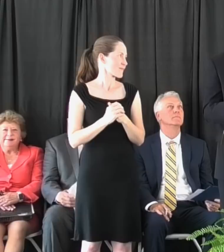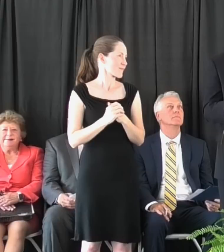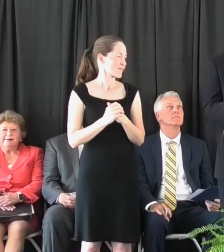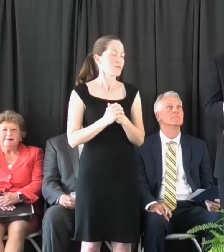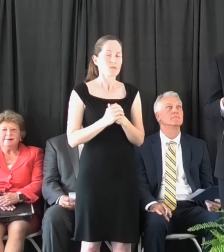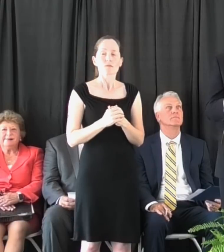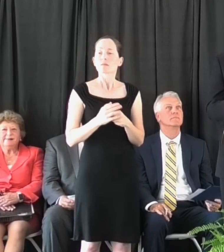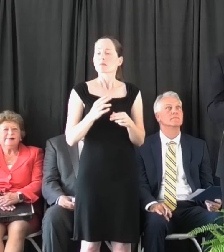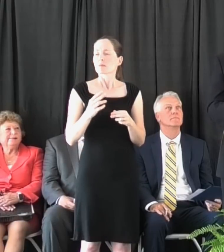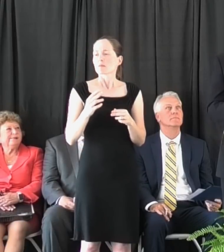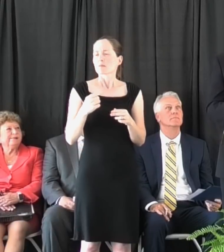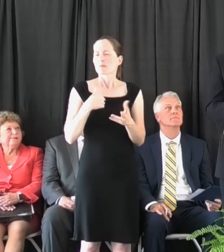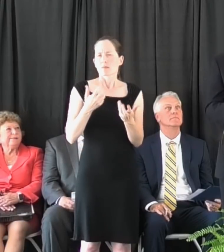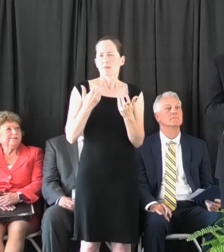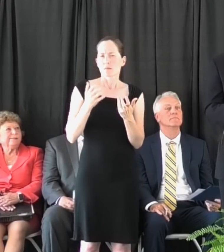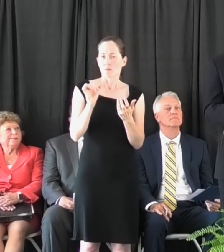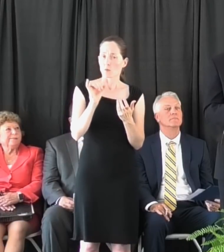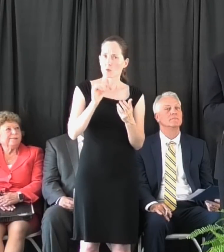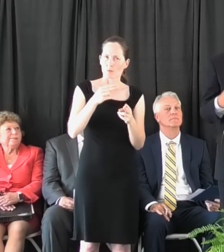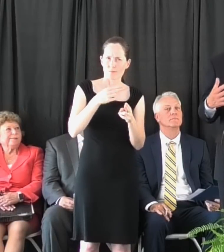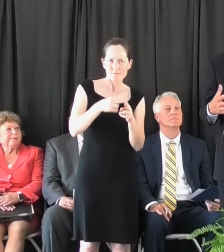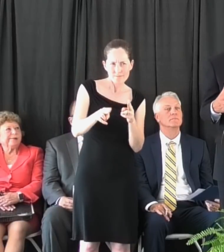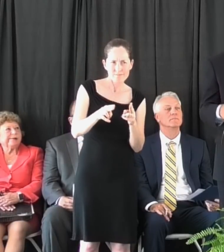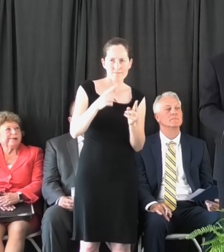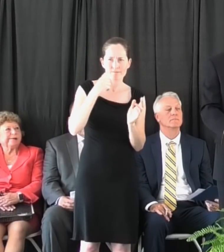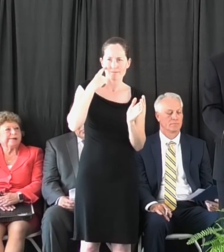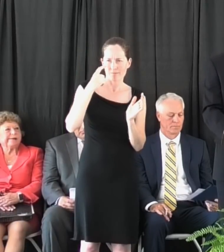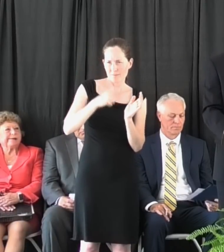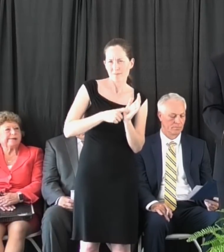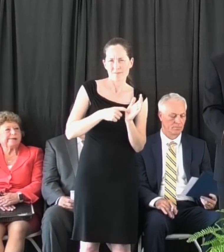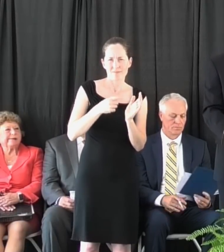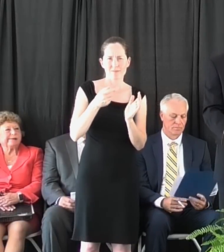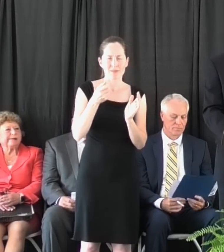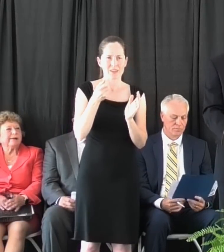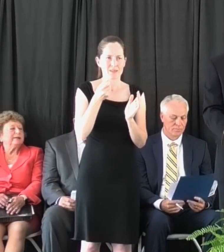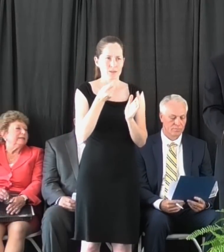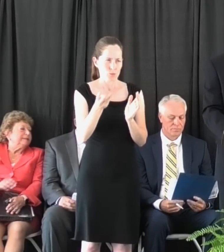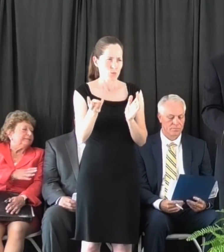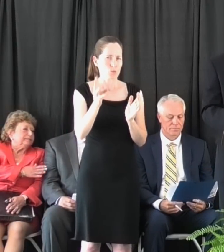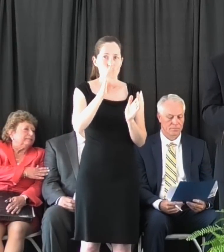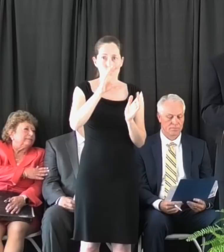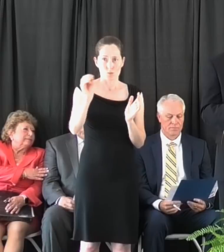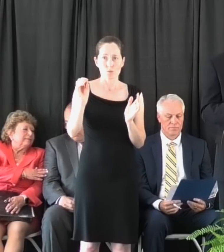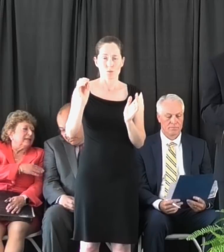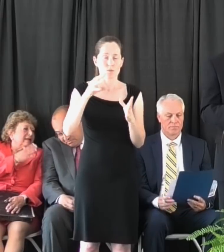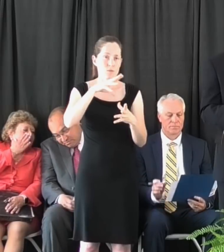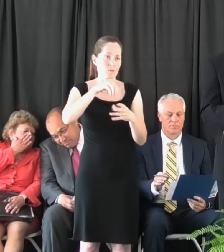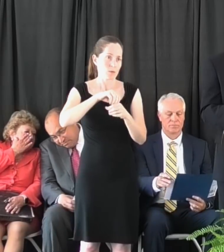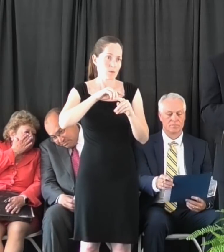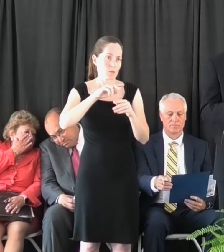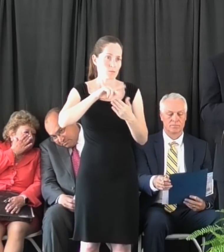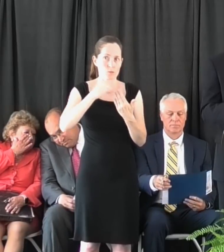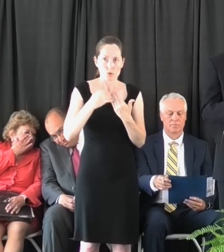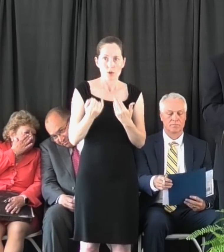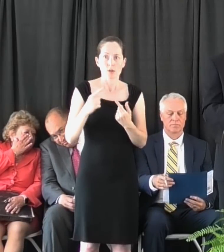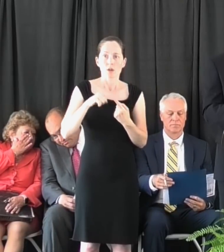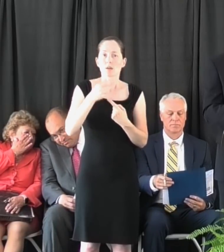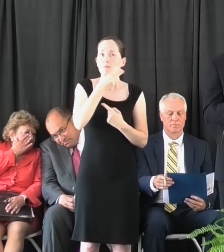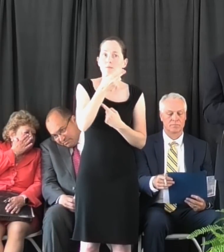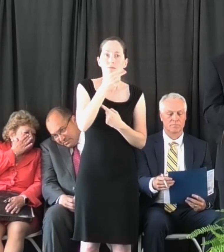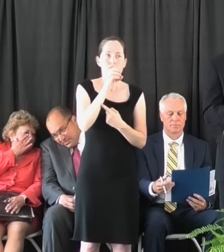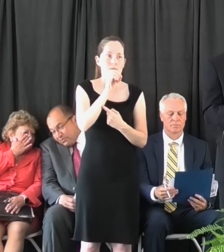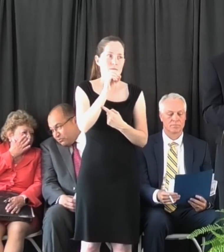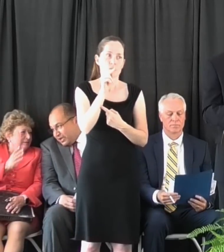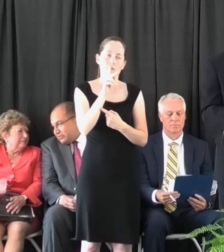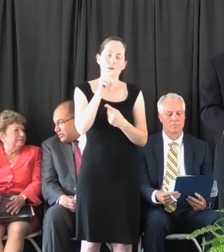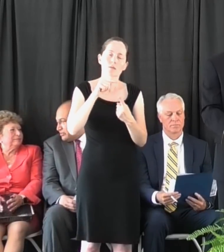Briefly, I'd like to recognize three quick entities that are involved in the overall construction of the project. We have HOK, a